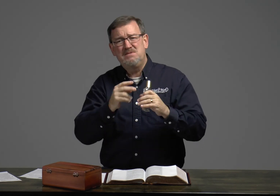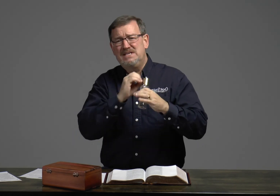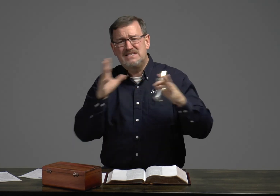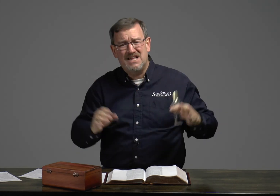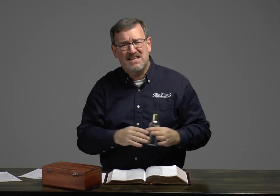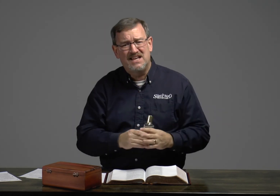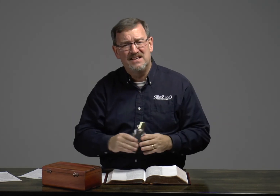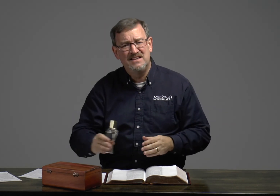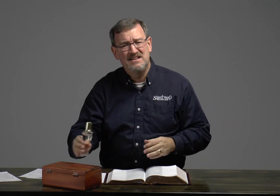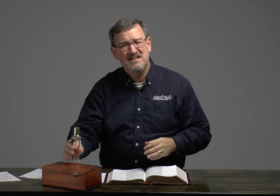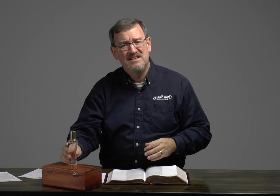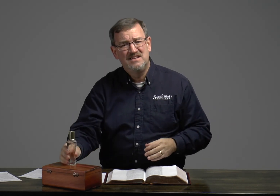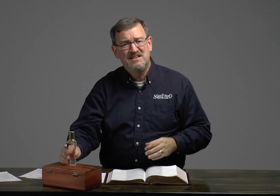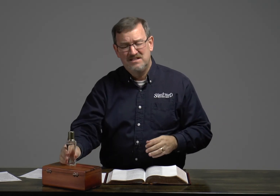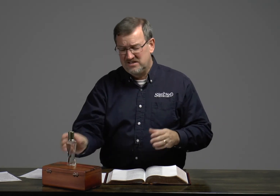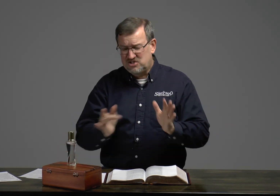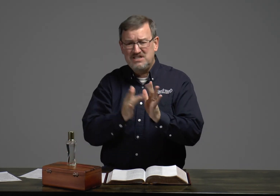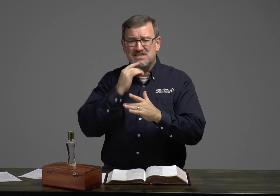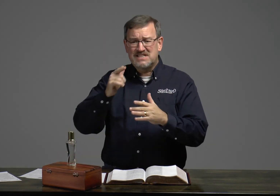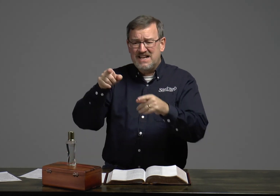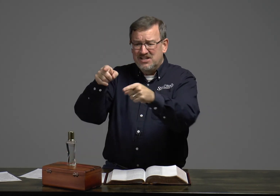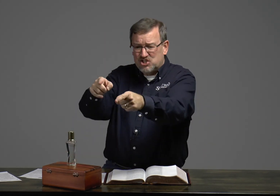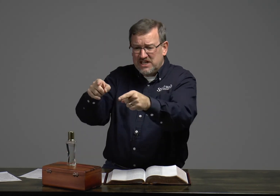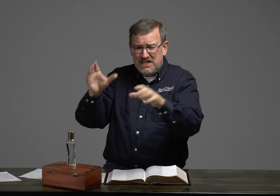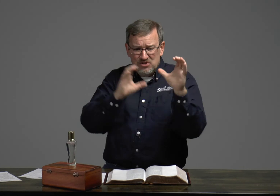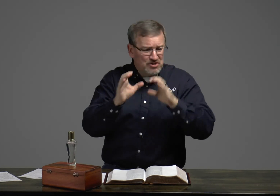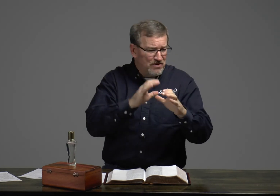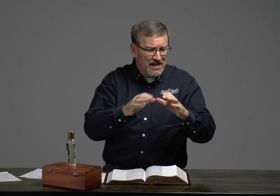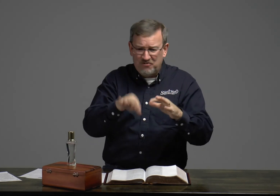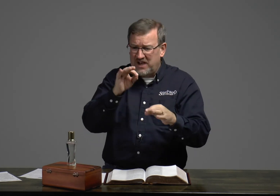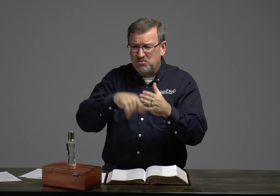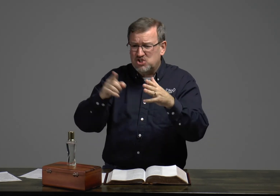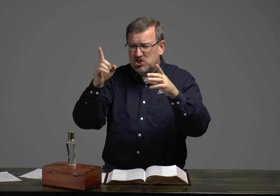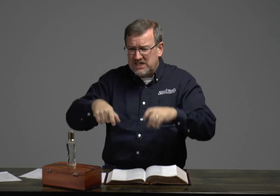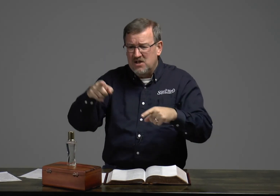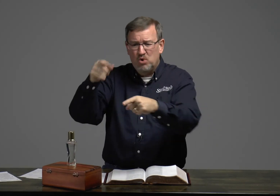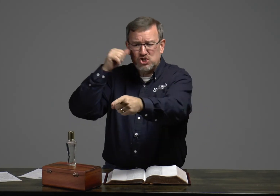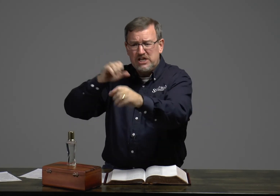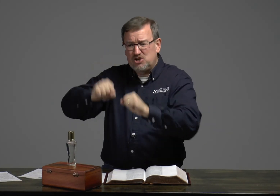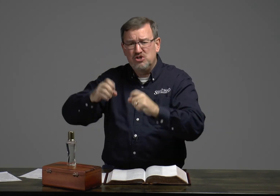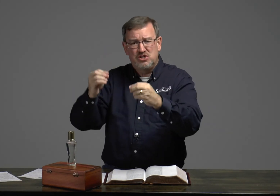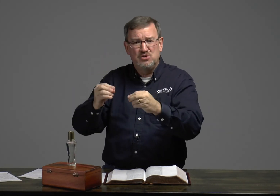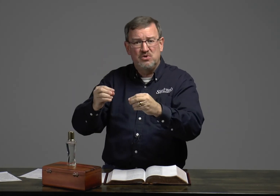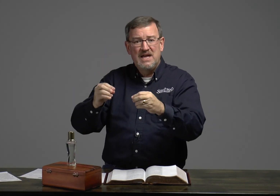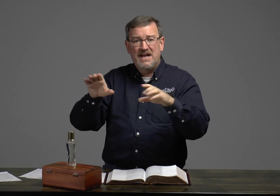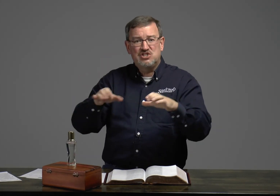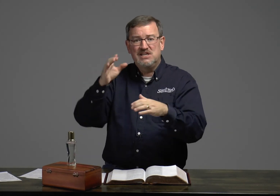means nothing. Jesus said she looked around to find what she could do, and she did